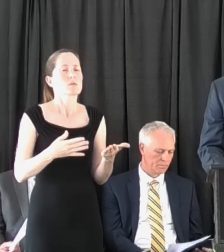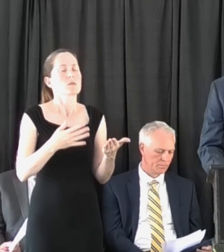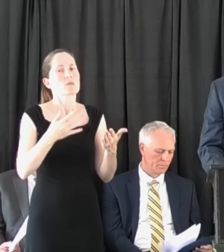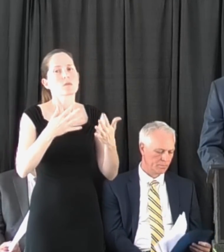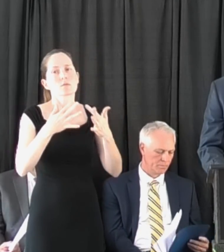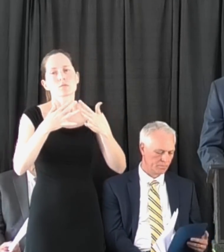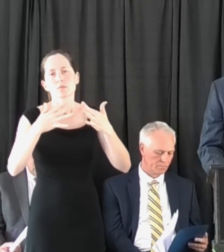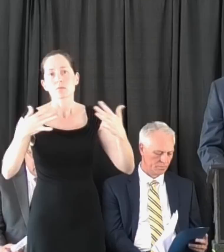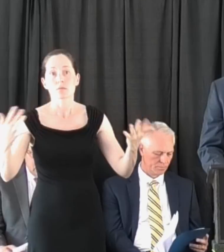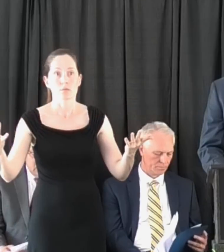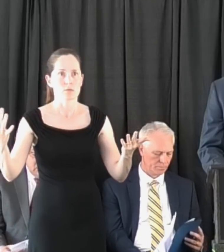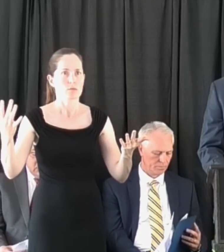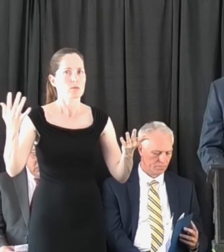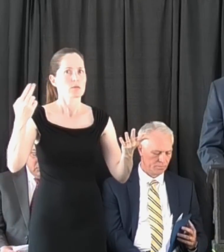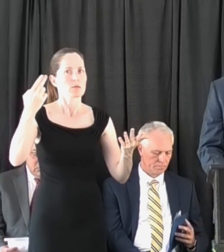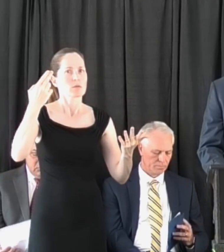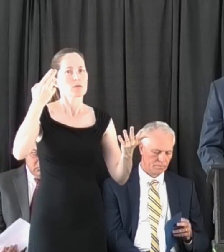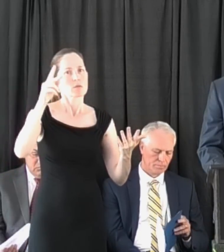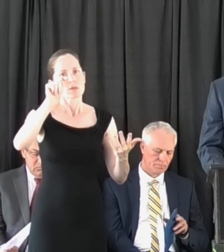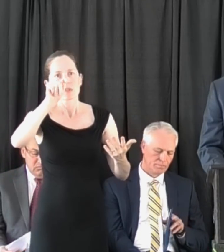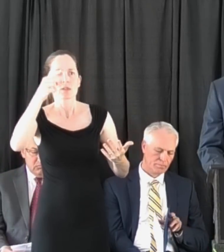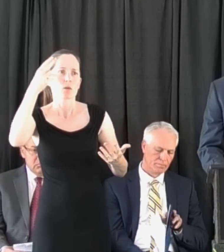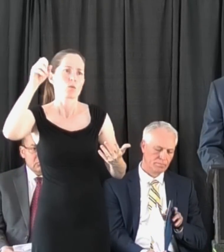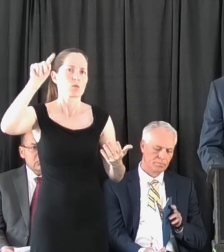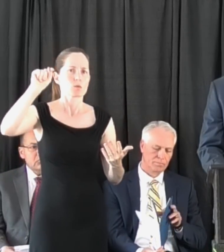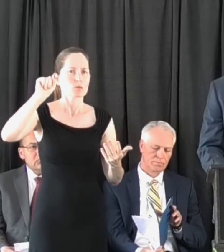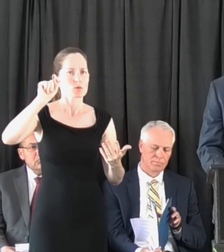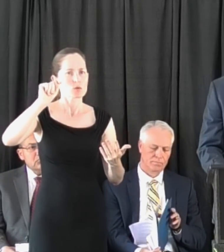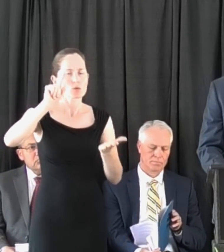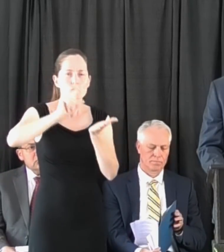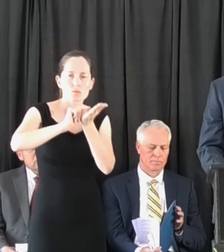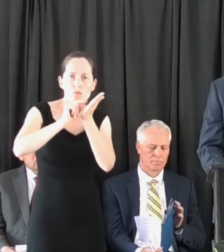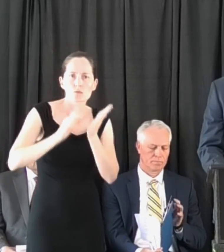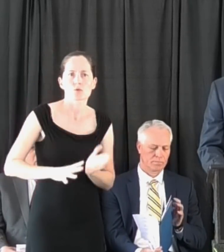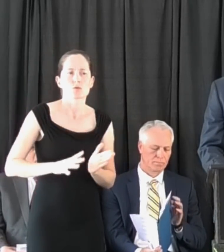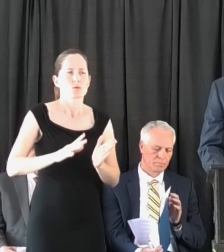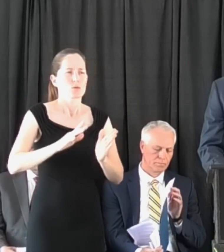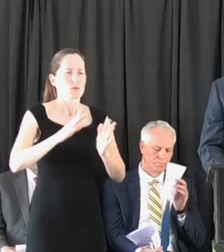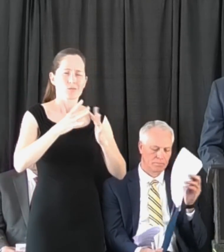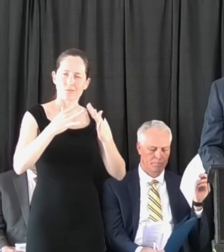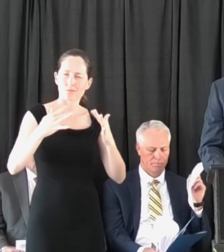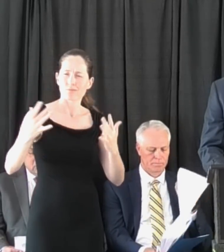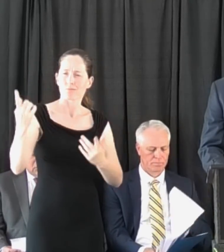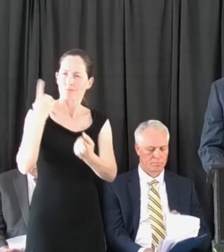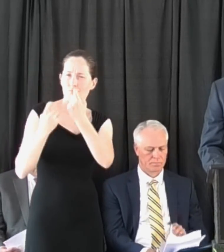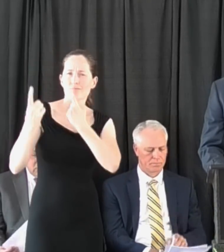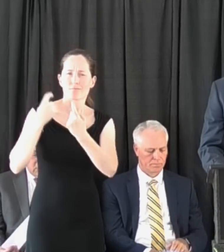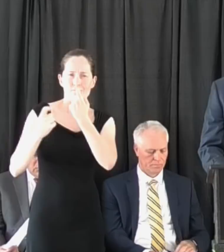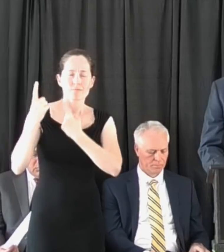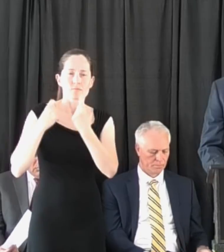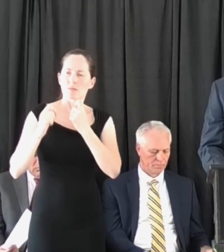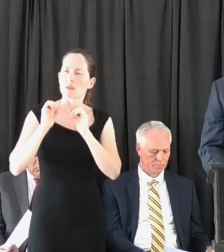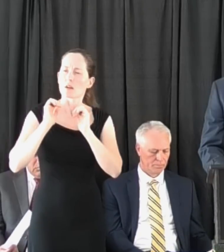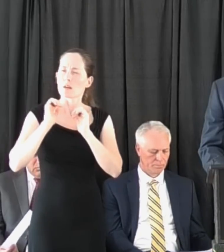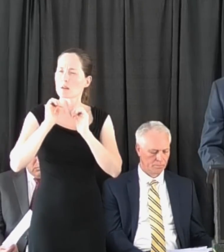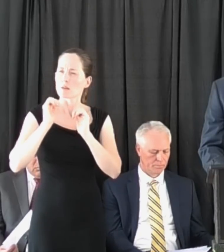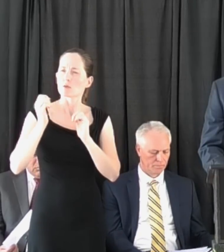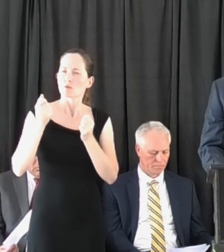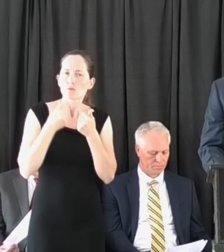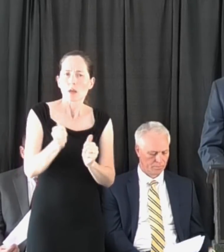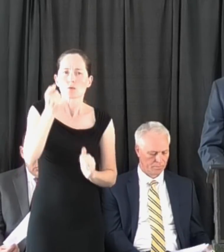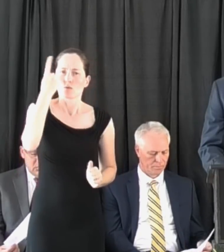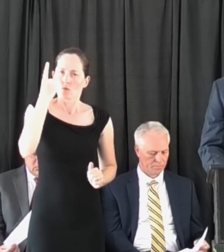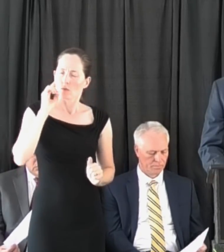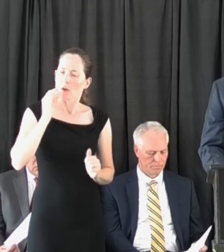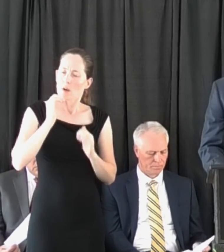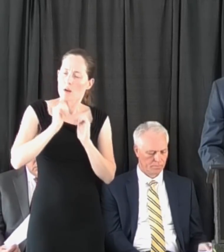have contacted me and our consortium, trying to learn from our partnership with Howard County and understand just how Howard County